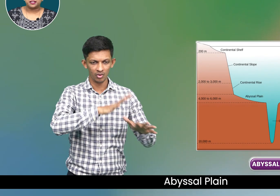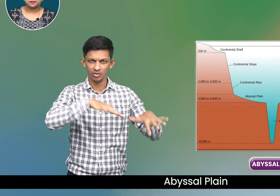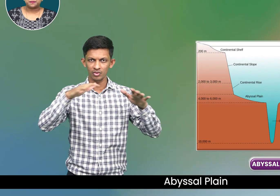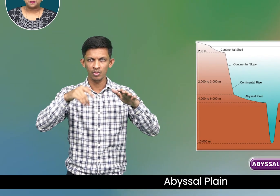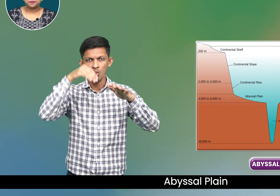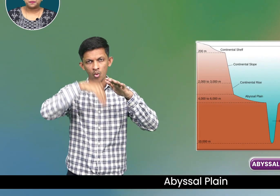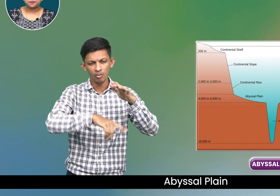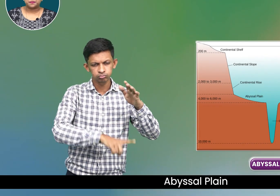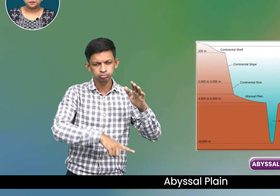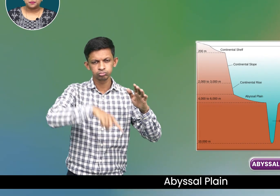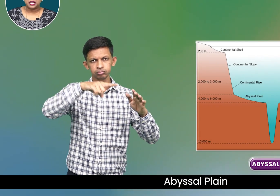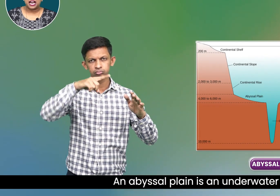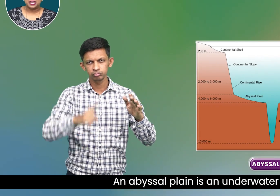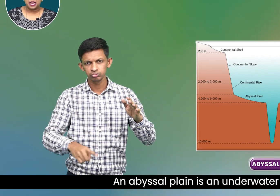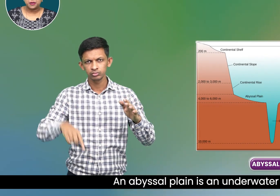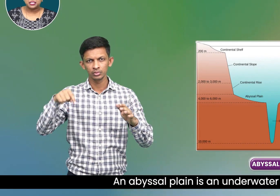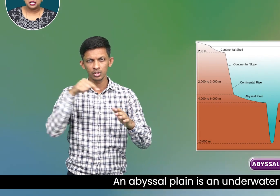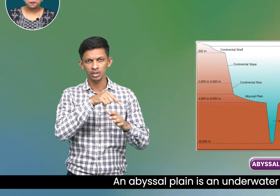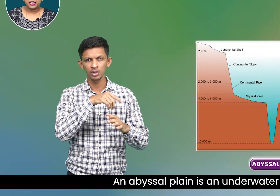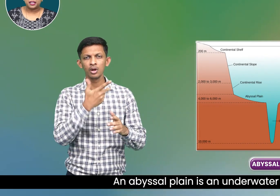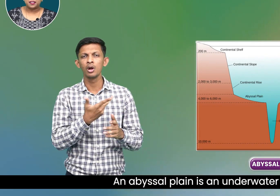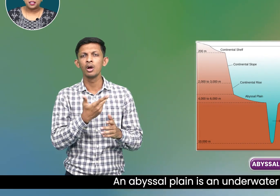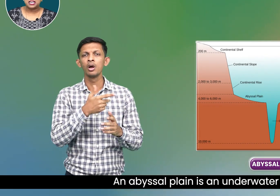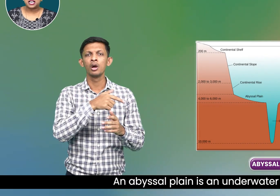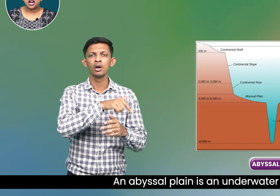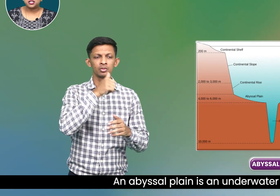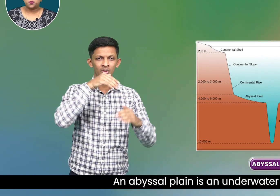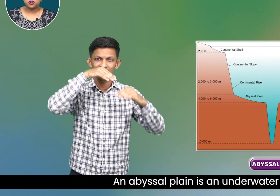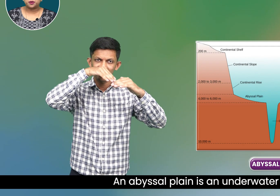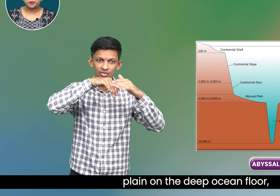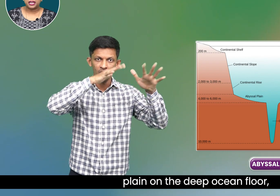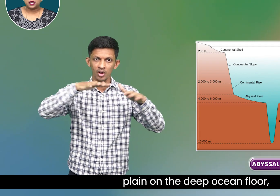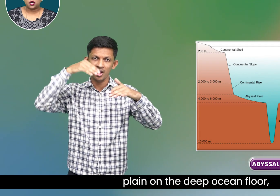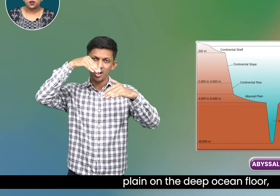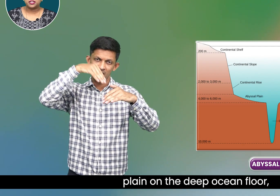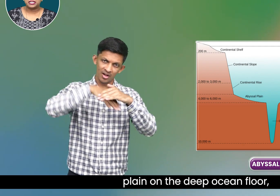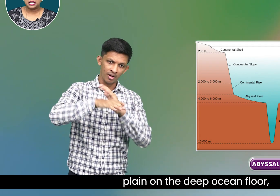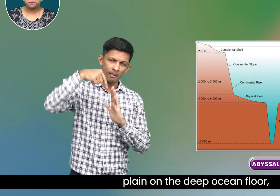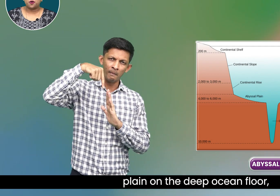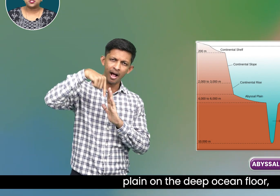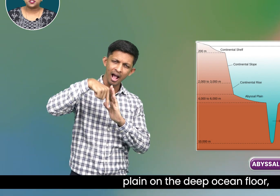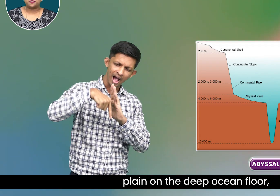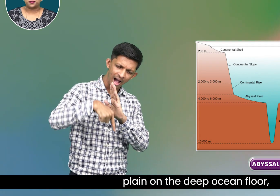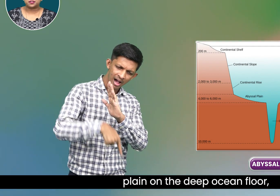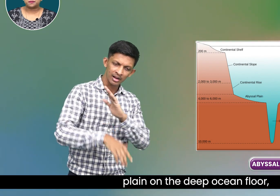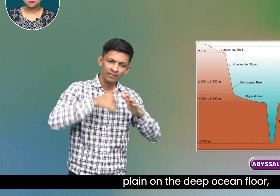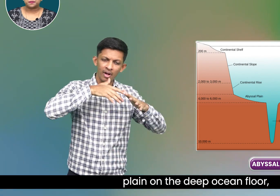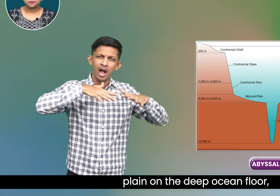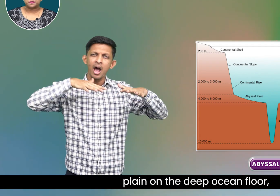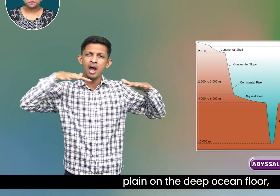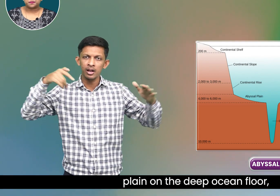Abyssal plain. An abyssal plain is underwater plain on the deep ocean floor.